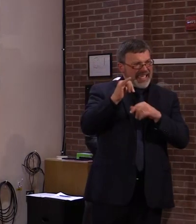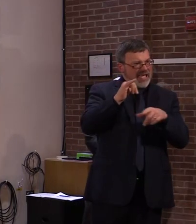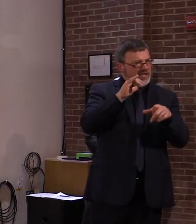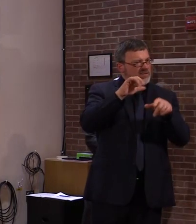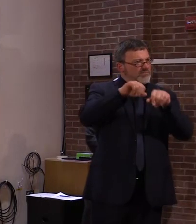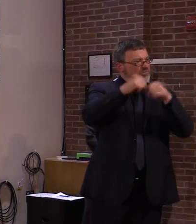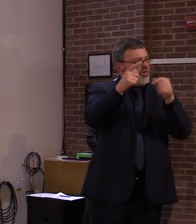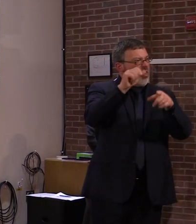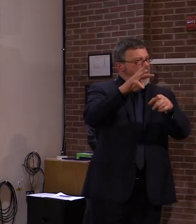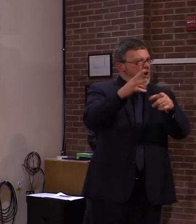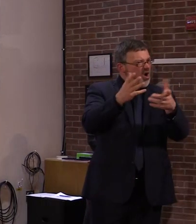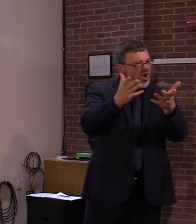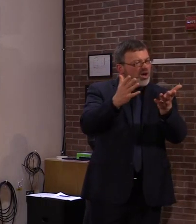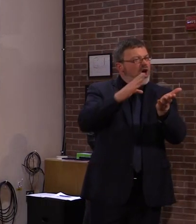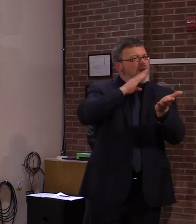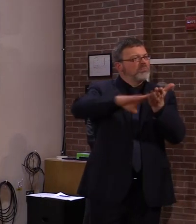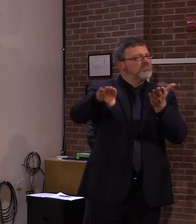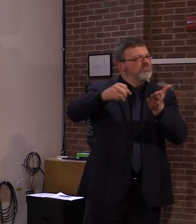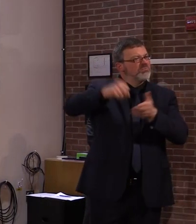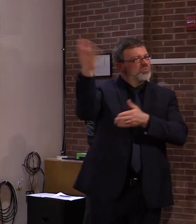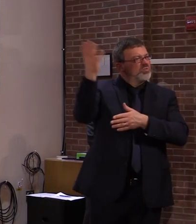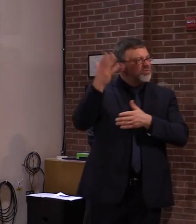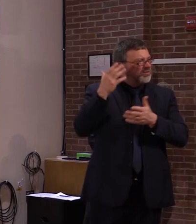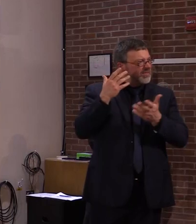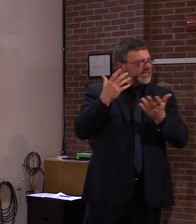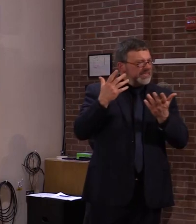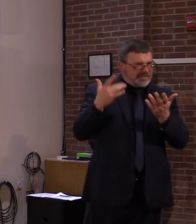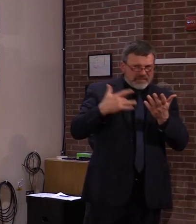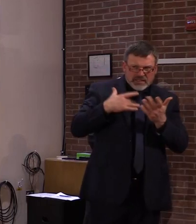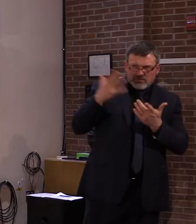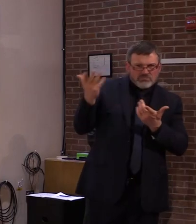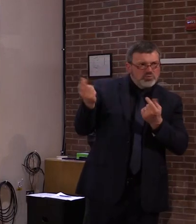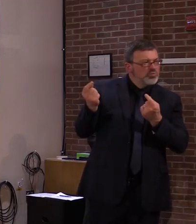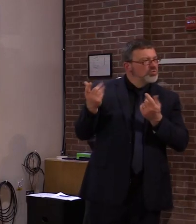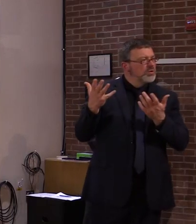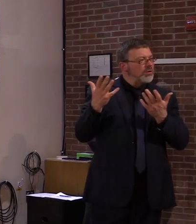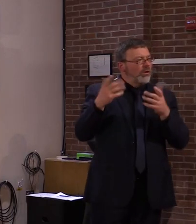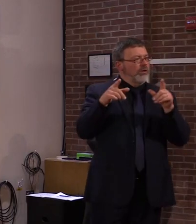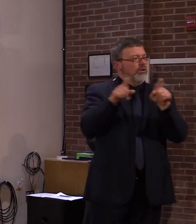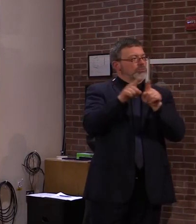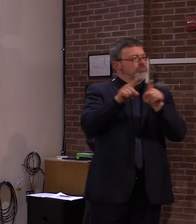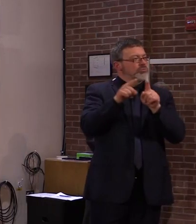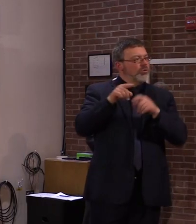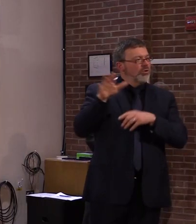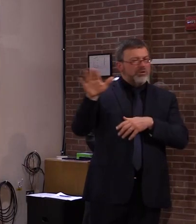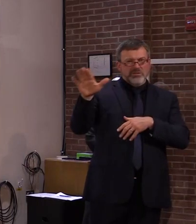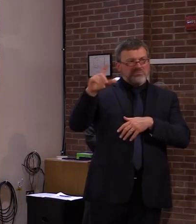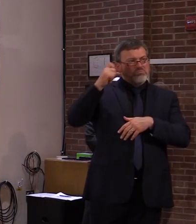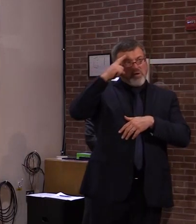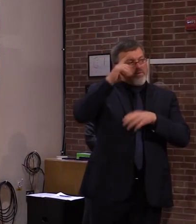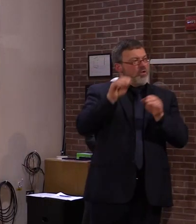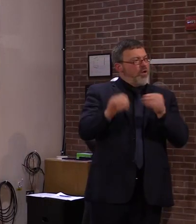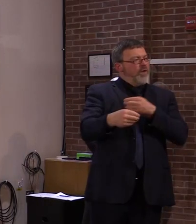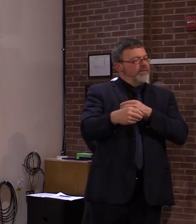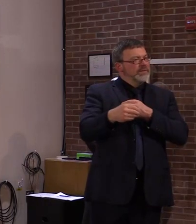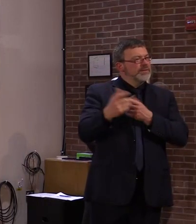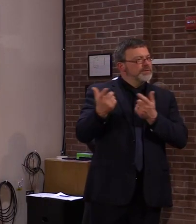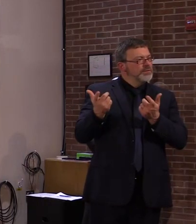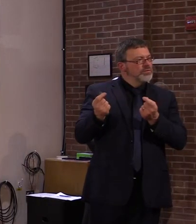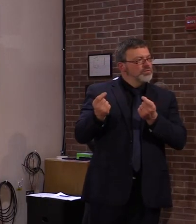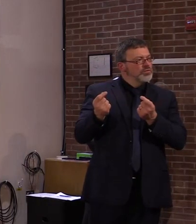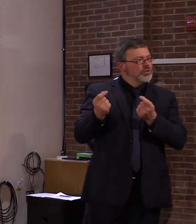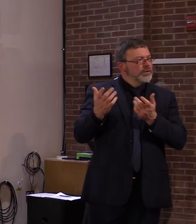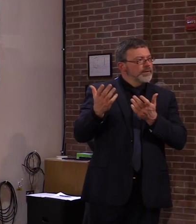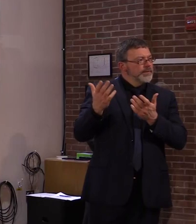swoop. And also, your office presents the initial starting point for the state's